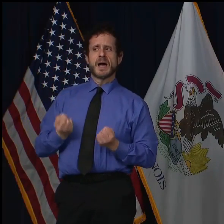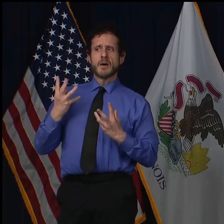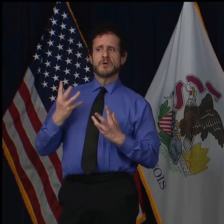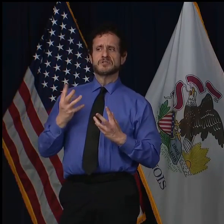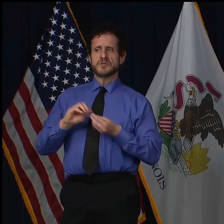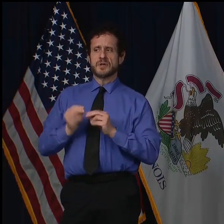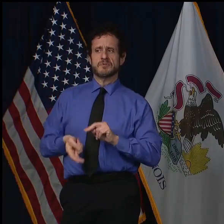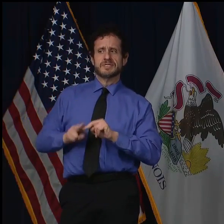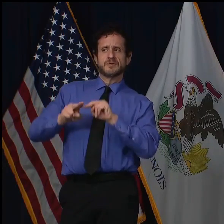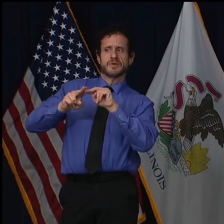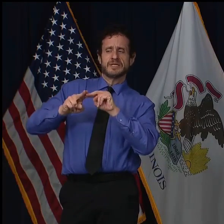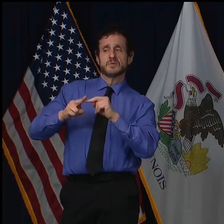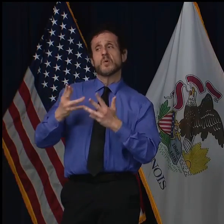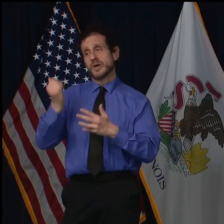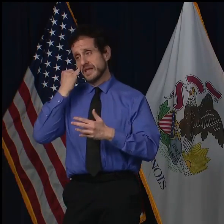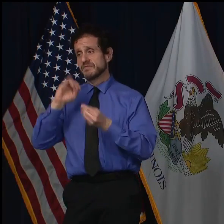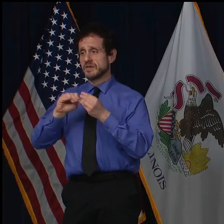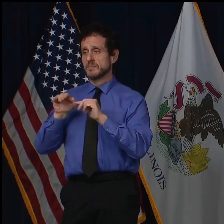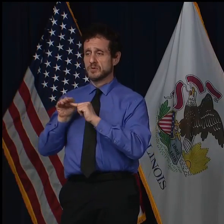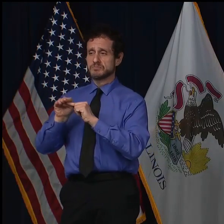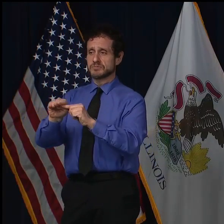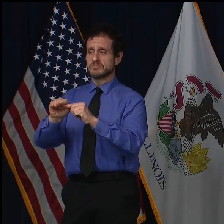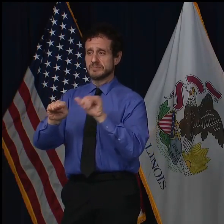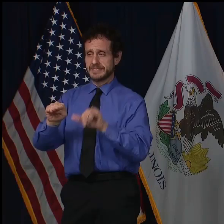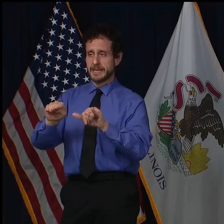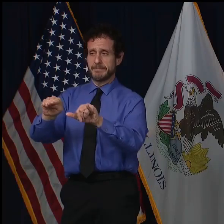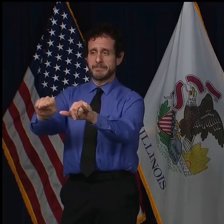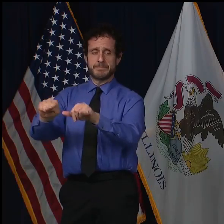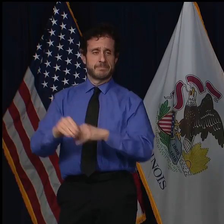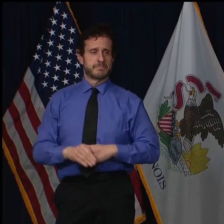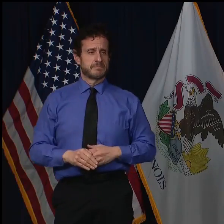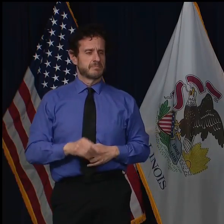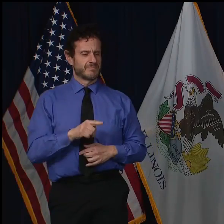of that we get. Do you have off the top of your head how long we've plateaued?